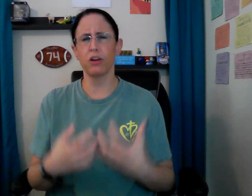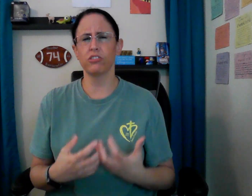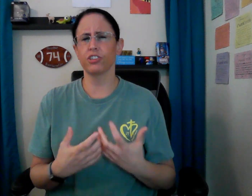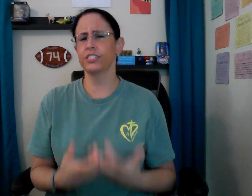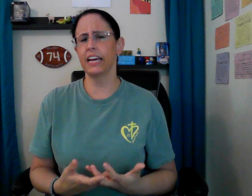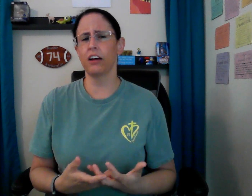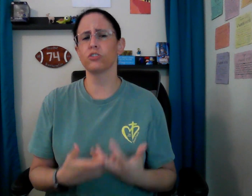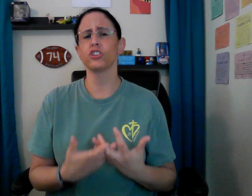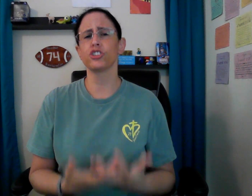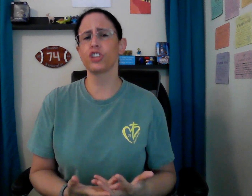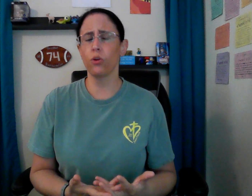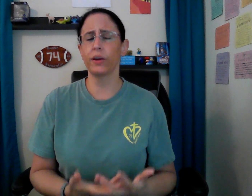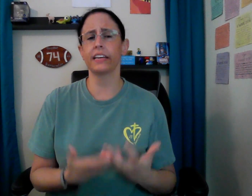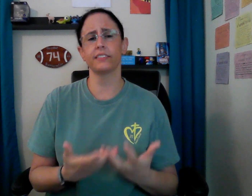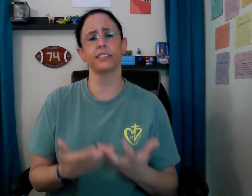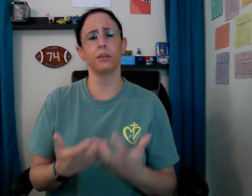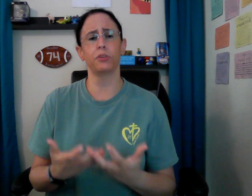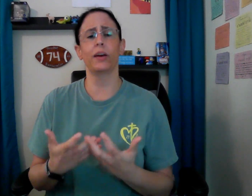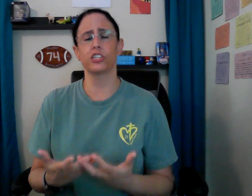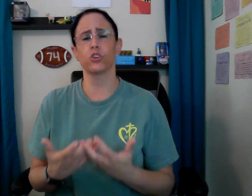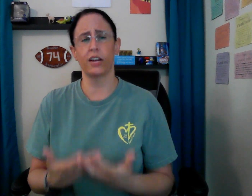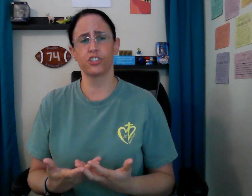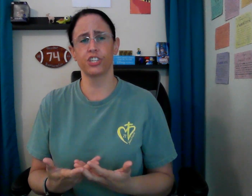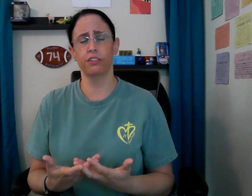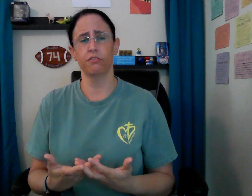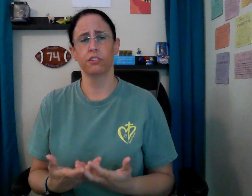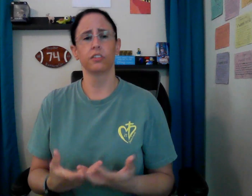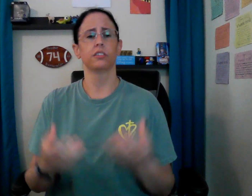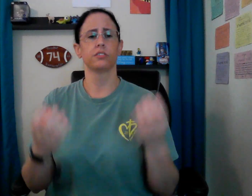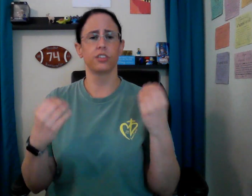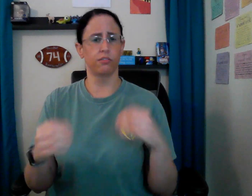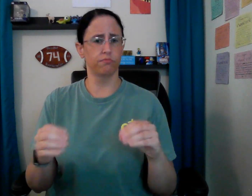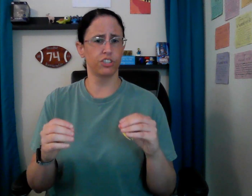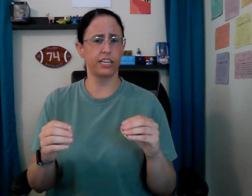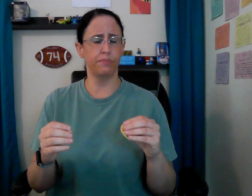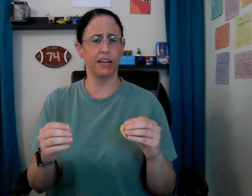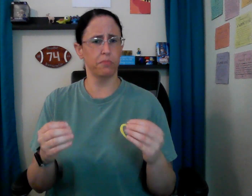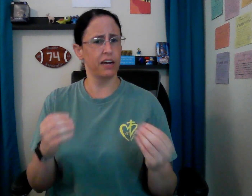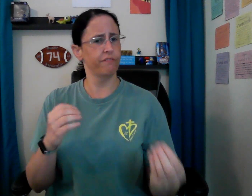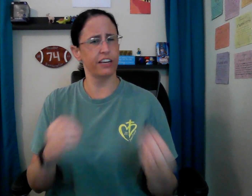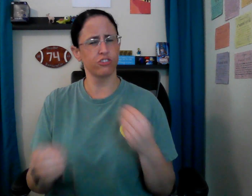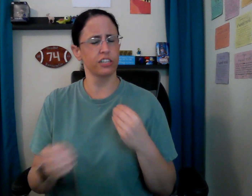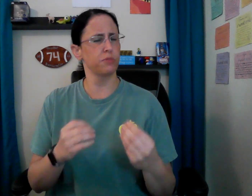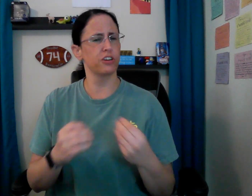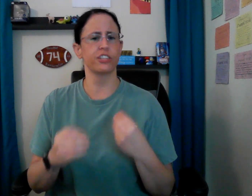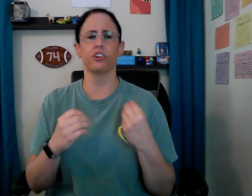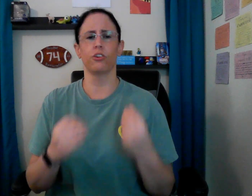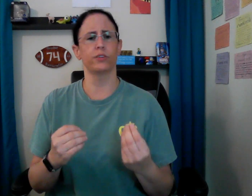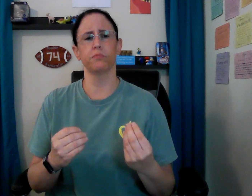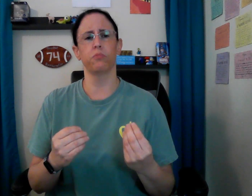eyebrows are down, showing it's a WH question. So just keep that in mind. Facial expressions are always